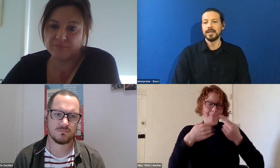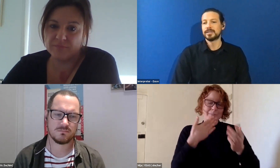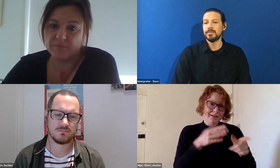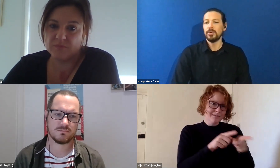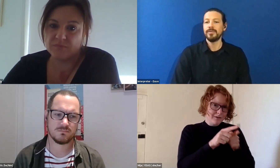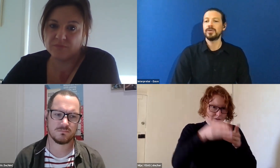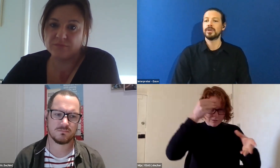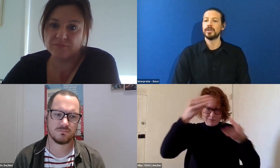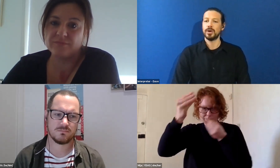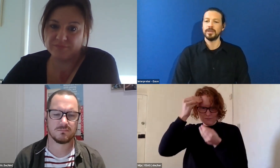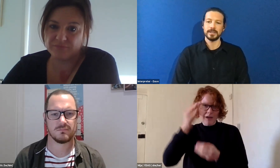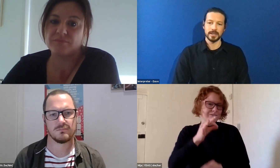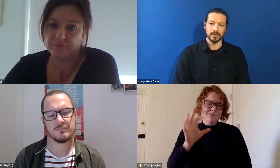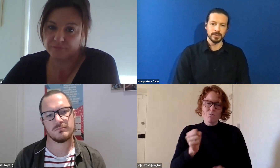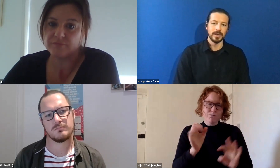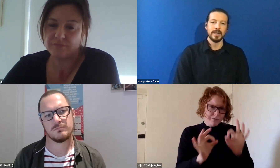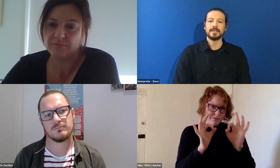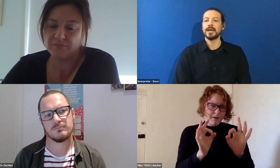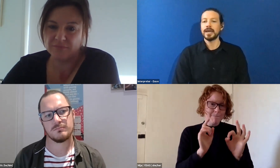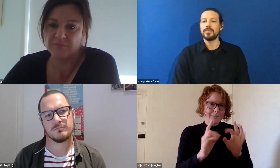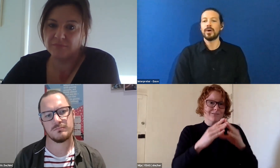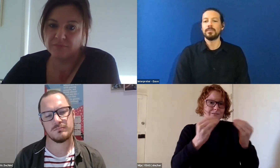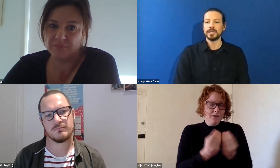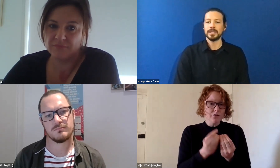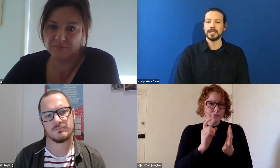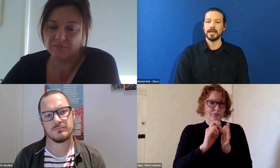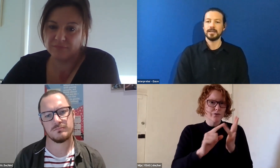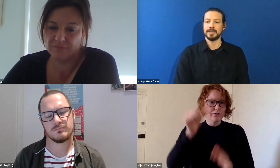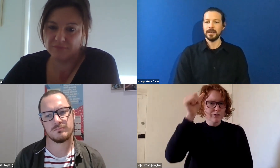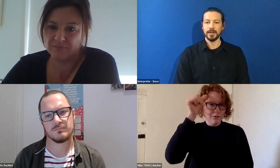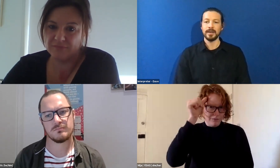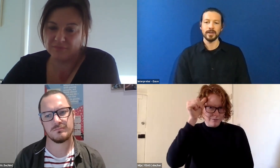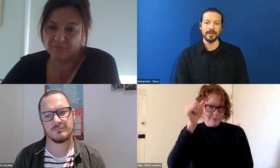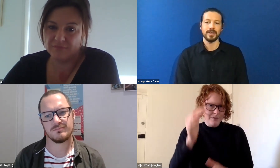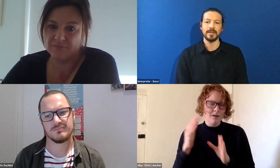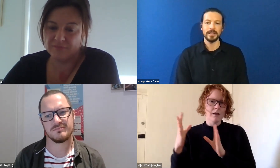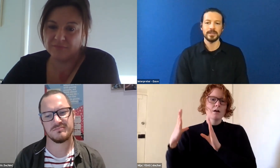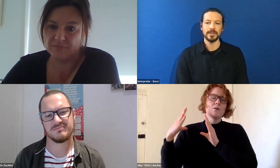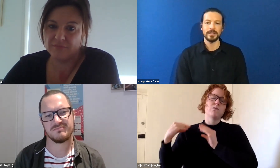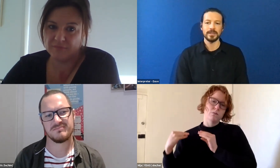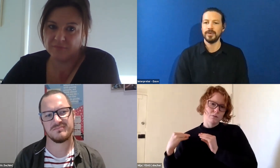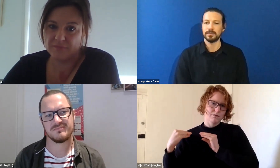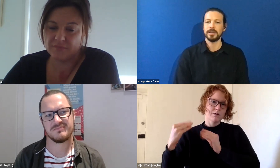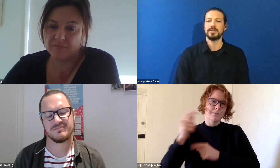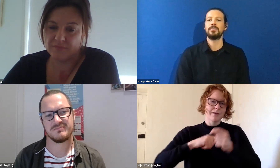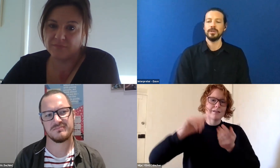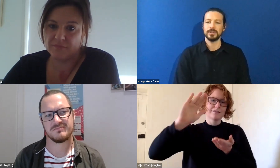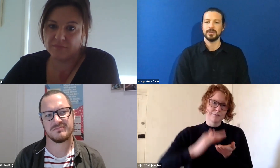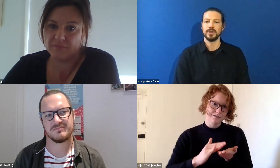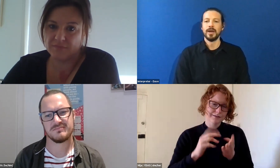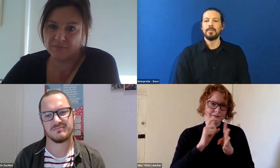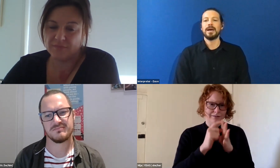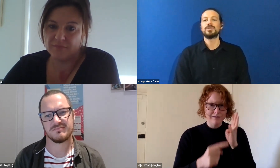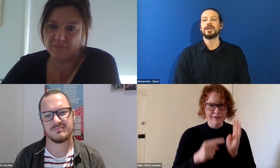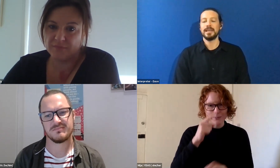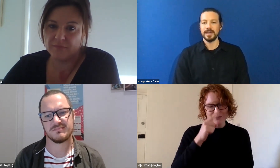audience here, it's so important for you to learn these skills, take in what Melissa's said, and not everything needs to be perfect, but it's